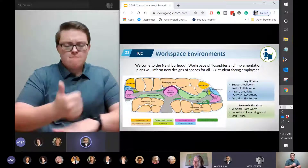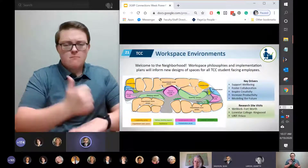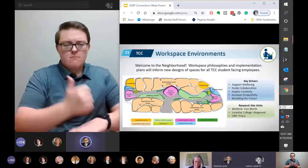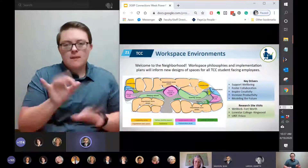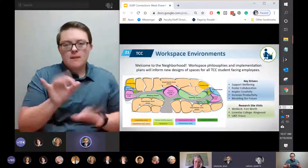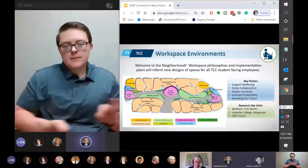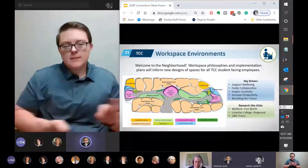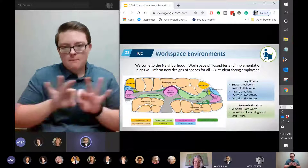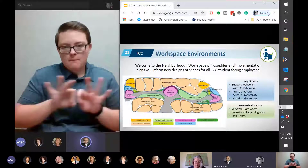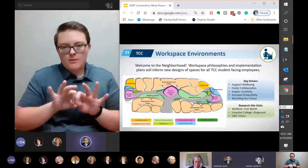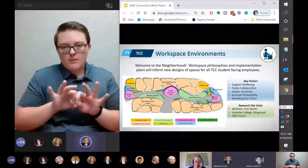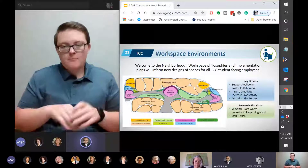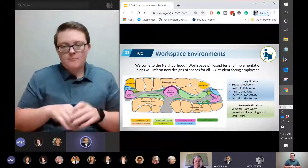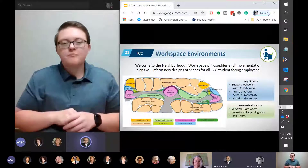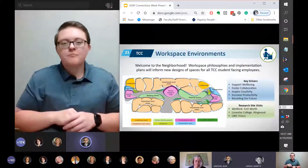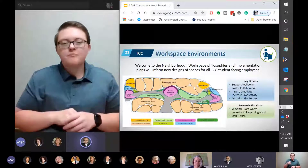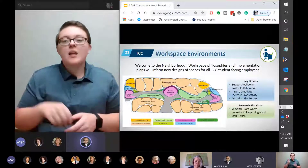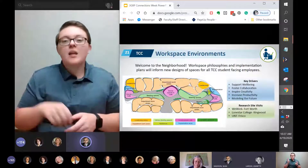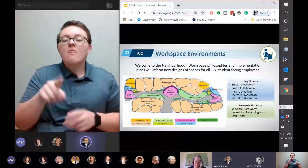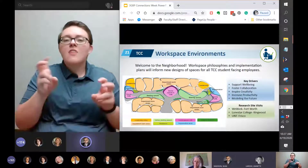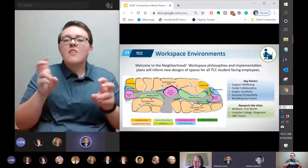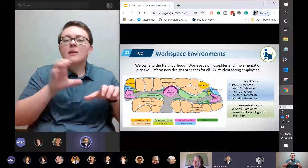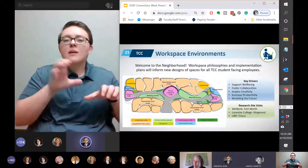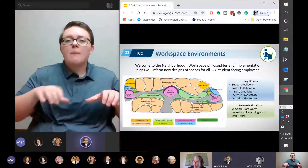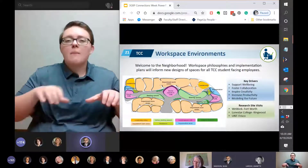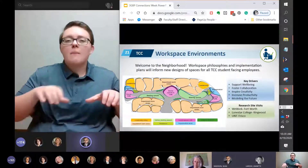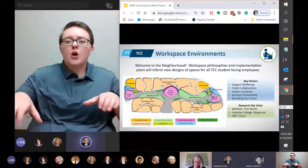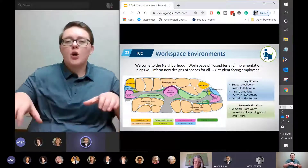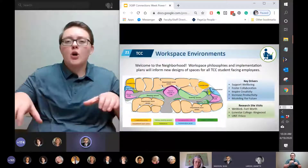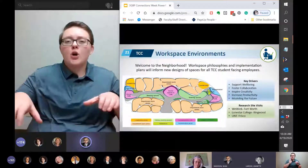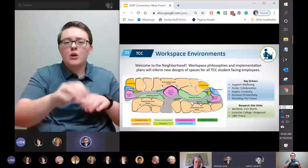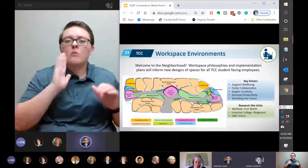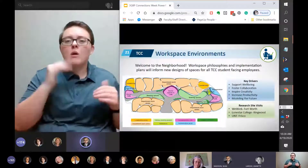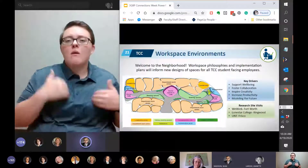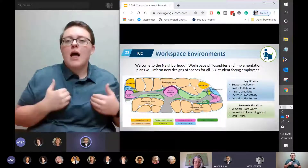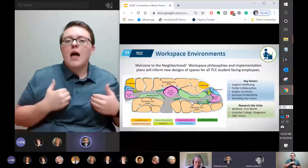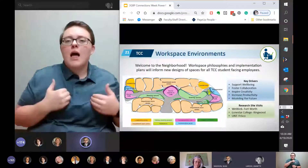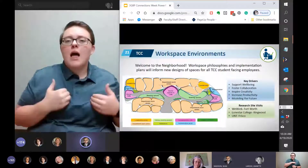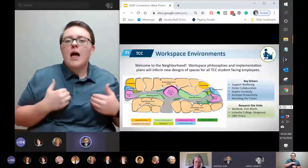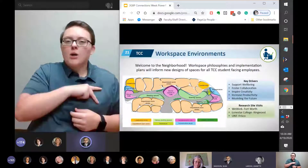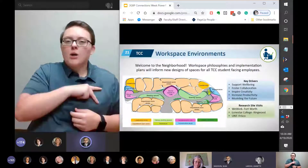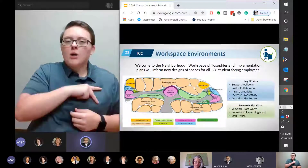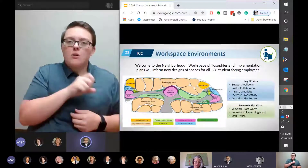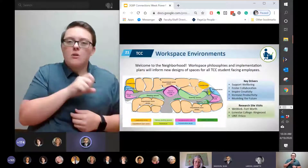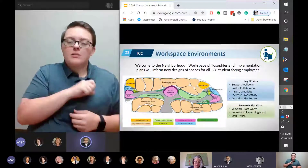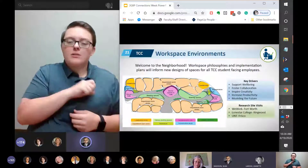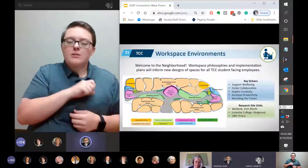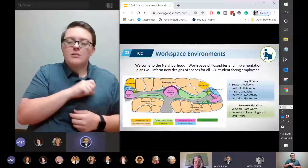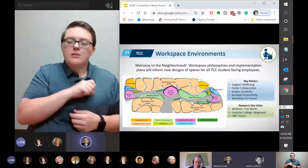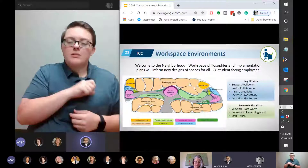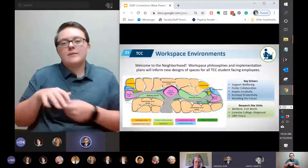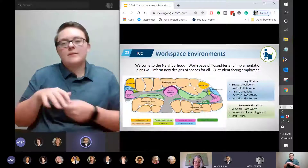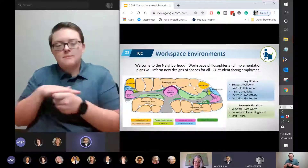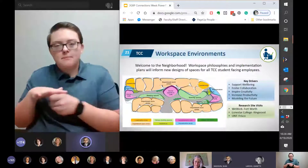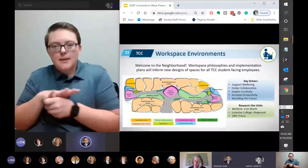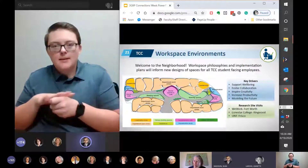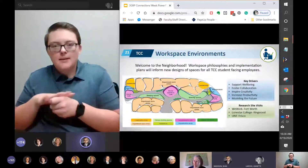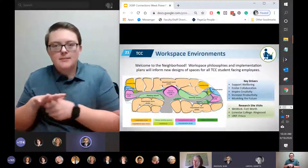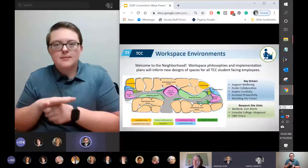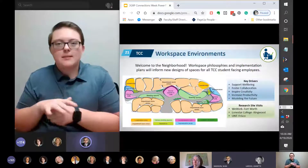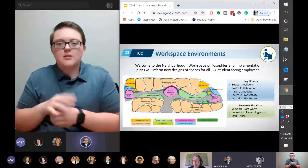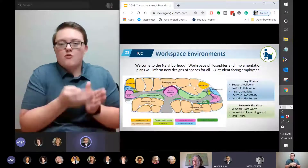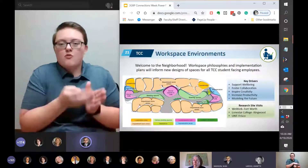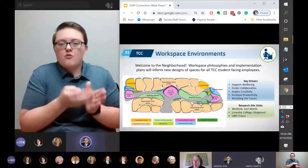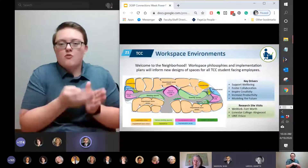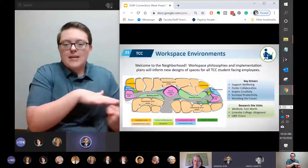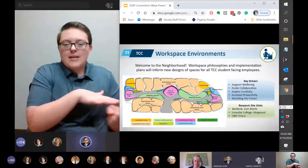These neighborhoods will consist of personal, staff workspaces, focus rooms, resource areas, rejuvenation spaces, in